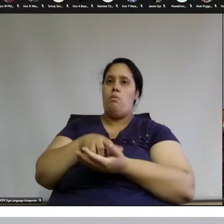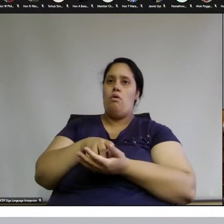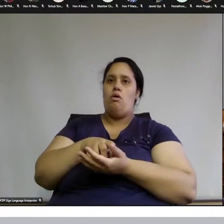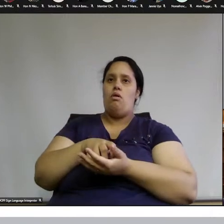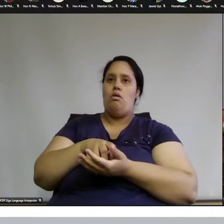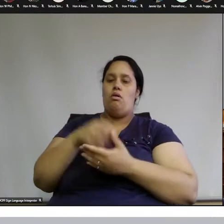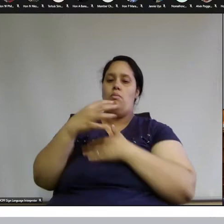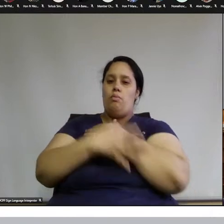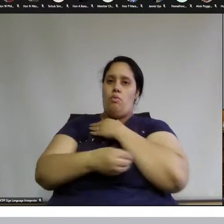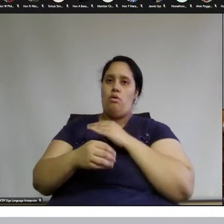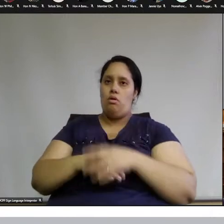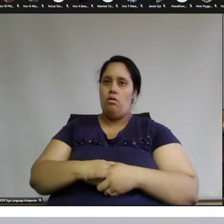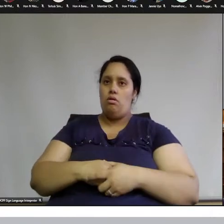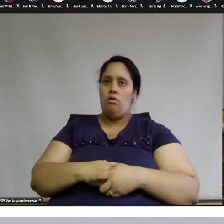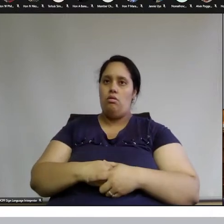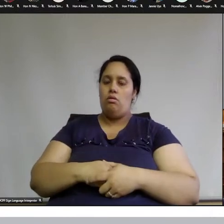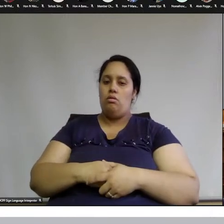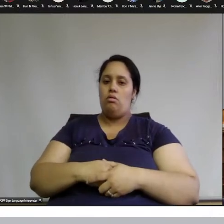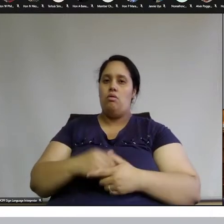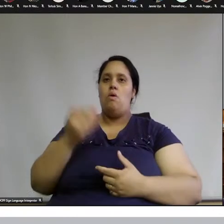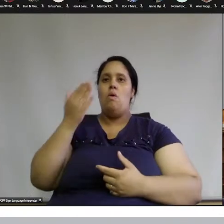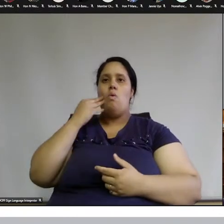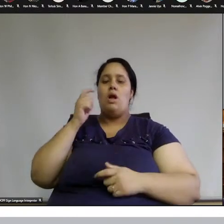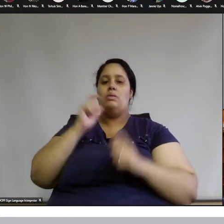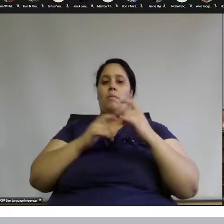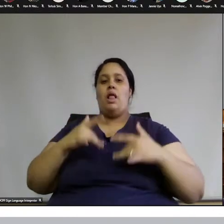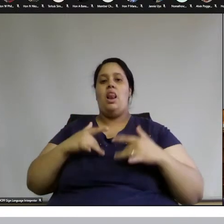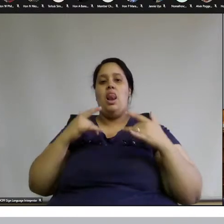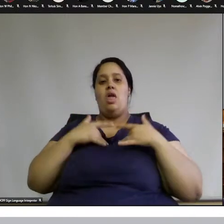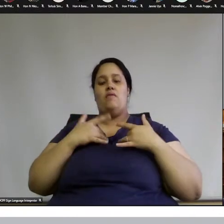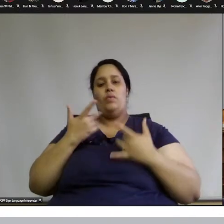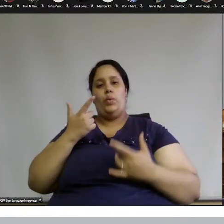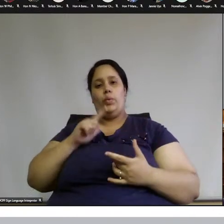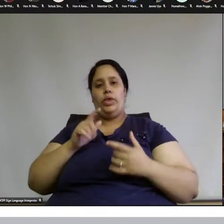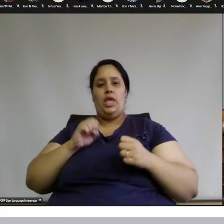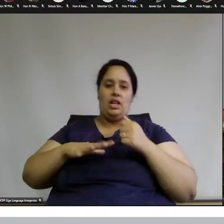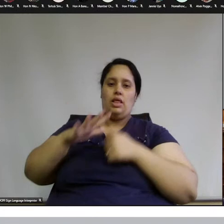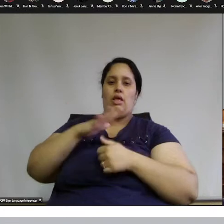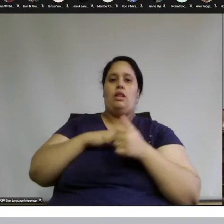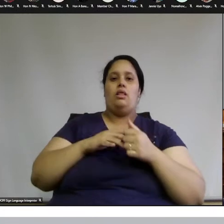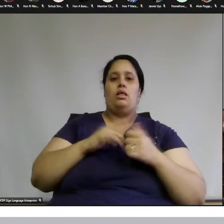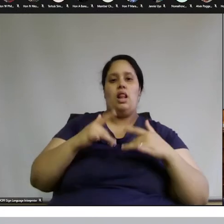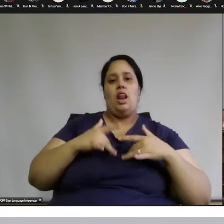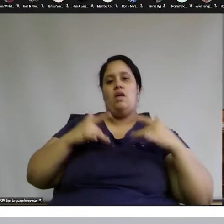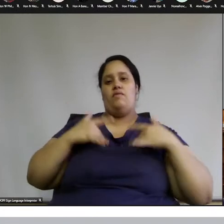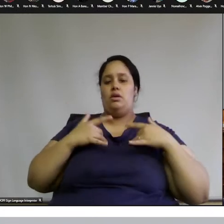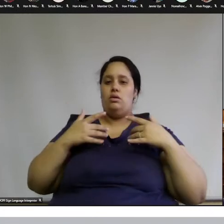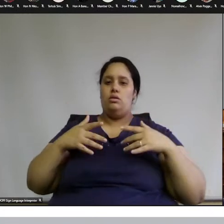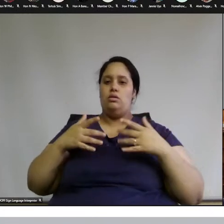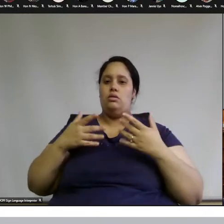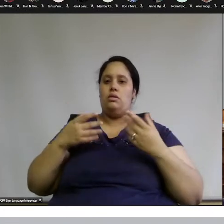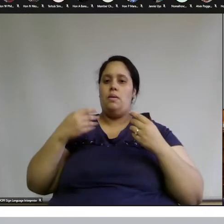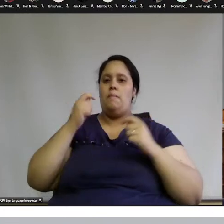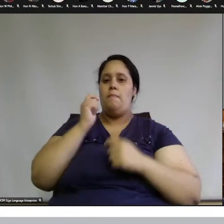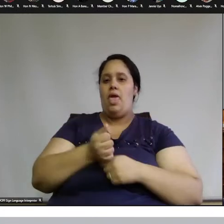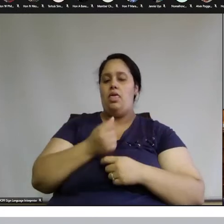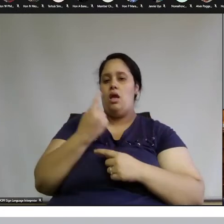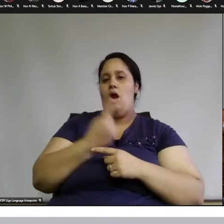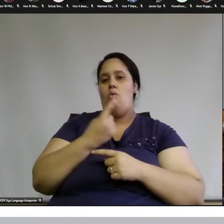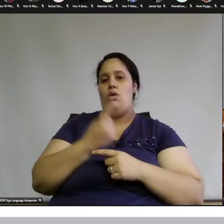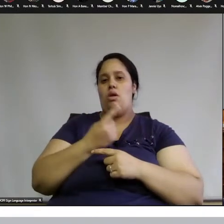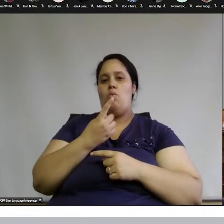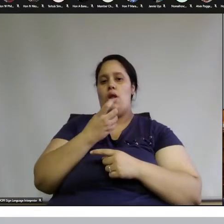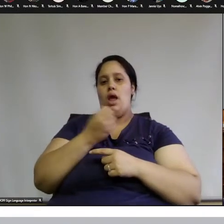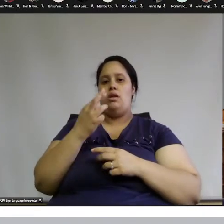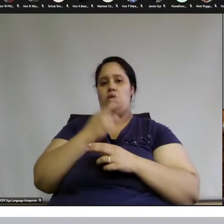informal settlements. When white people live lavishly in these leafy suburbs, paying only 100